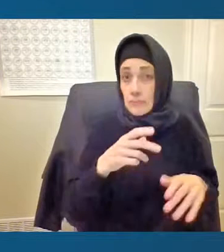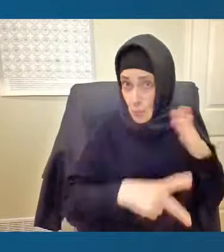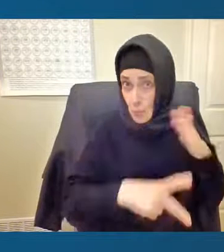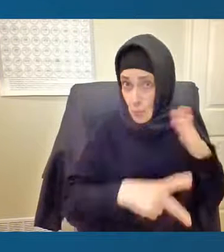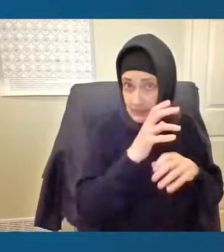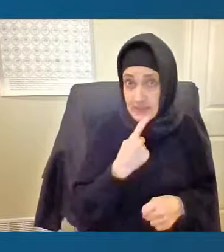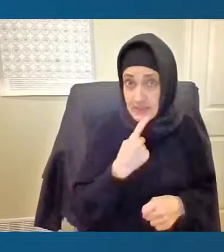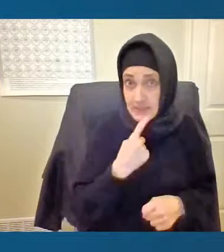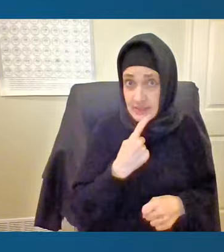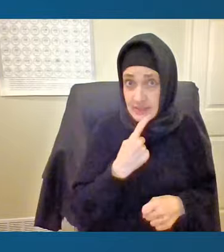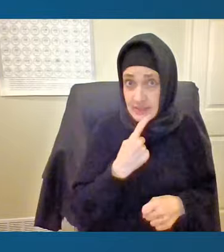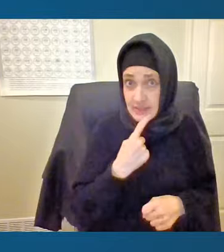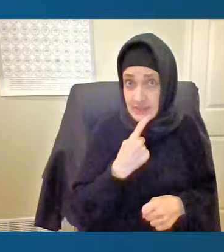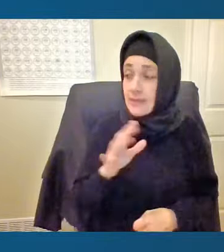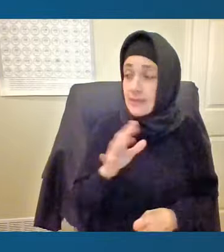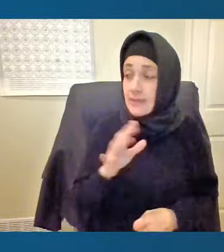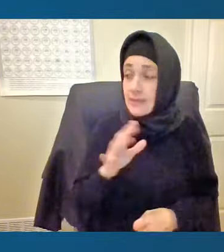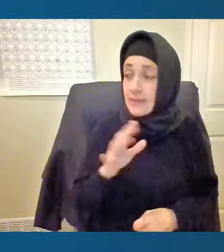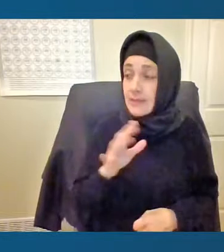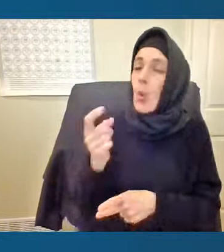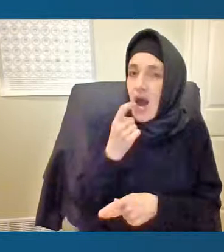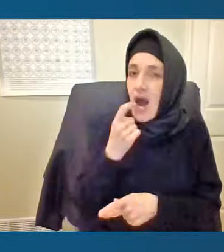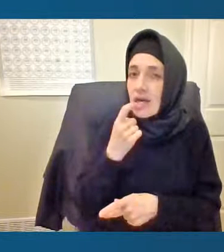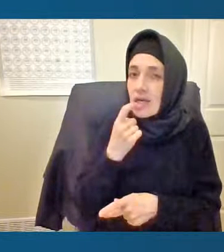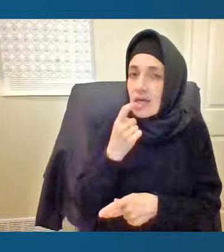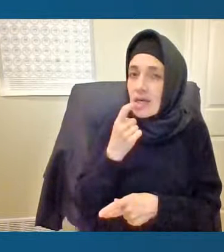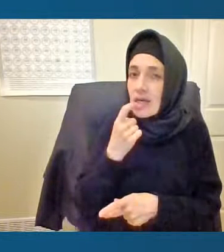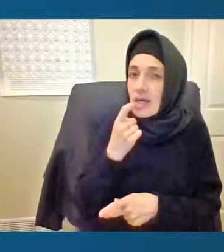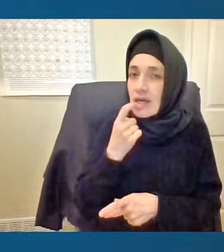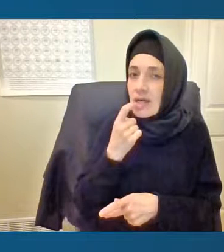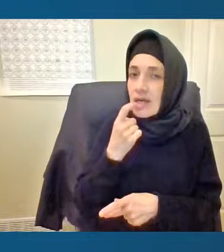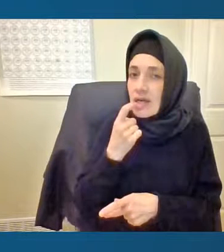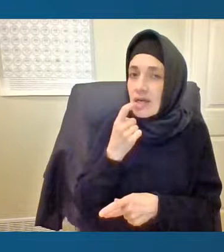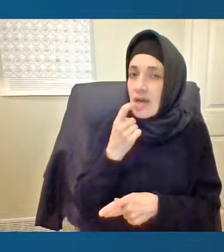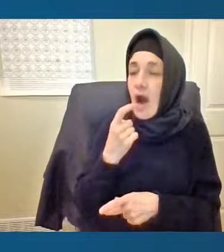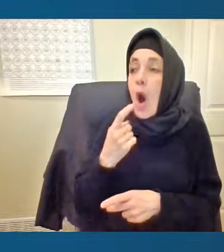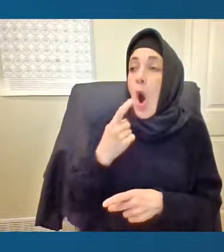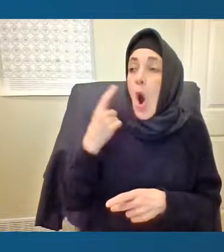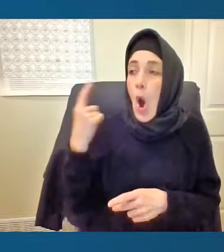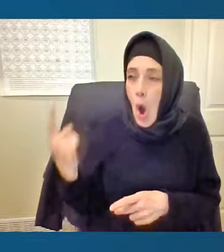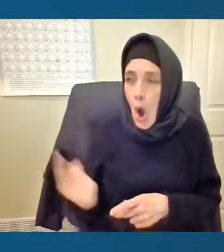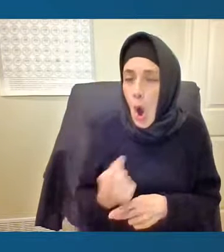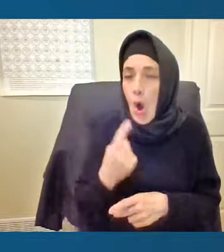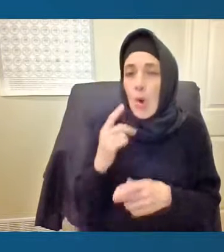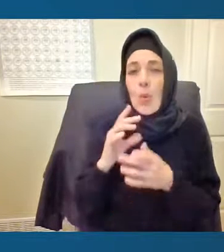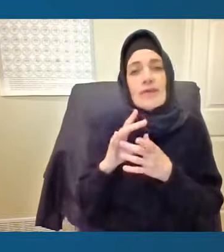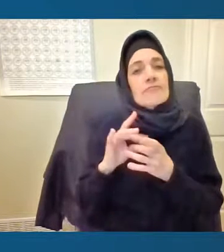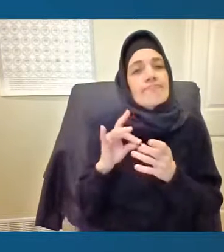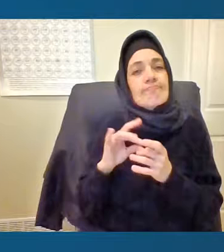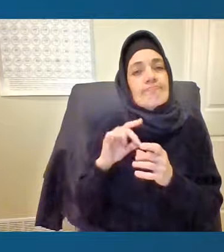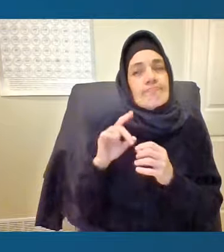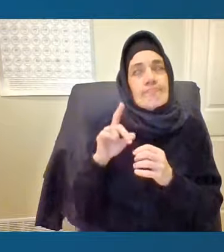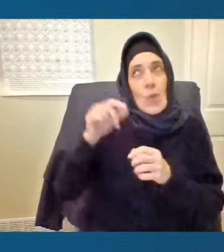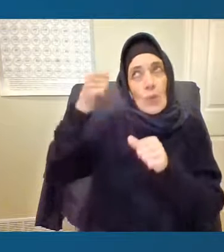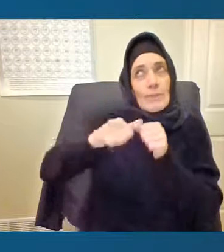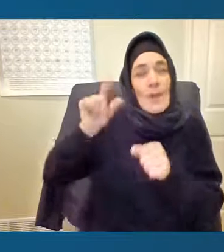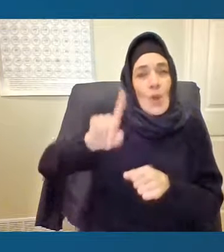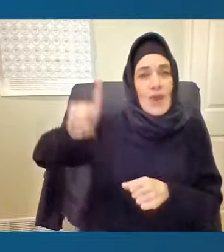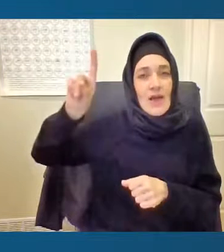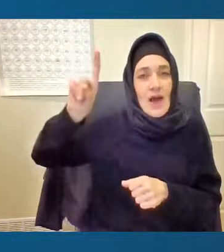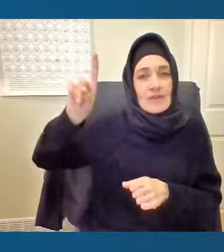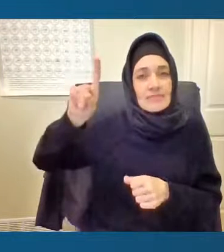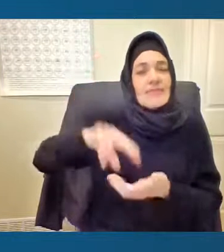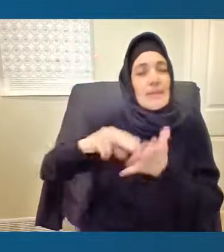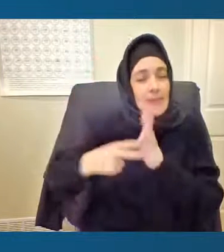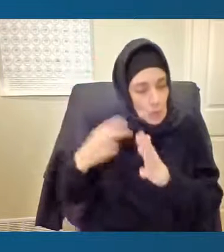your tongue always moist with the remembrance of Allah subhanahu wa ta'ala. That means this constant state of remembrance.